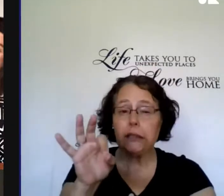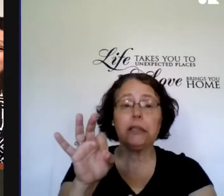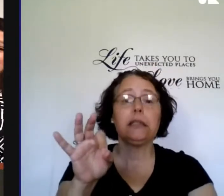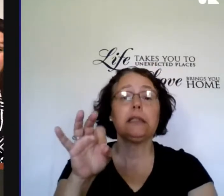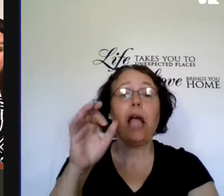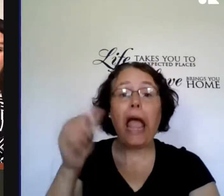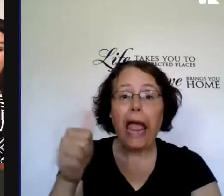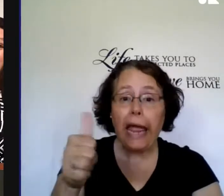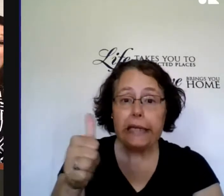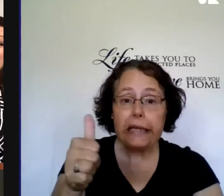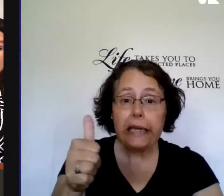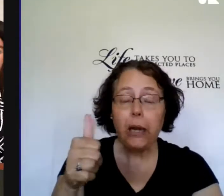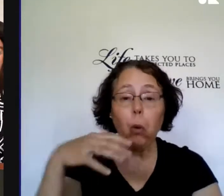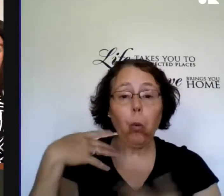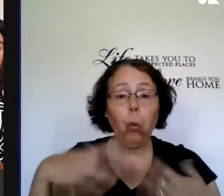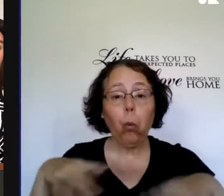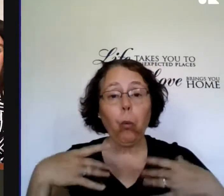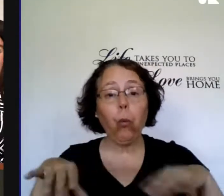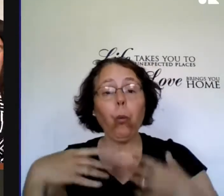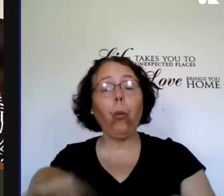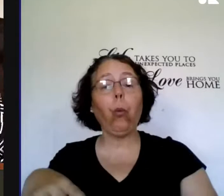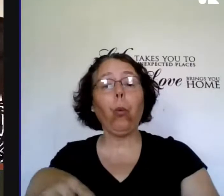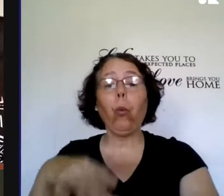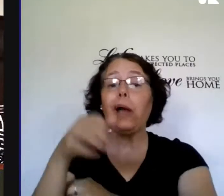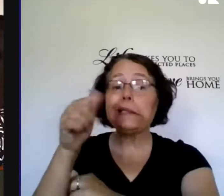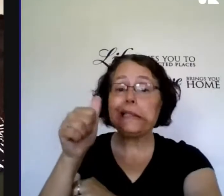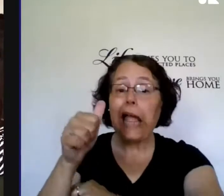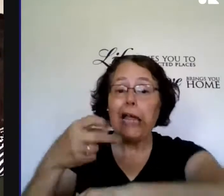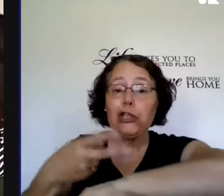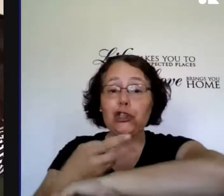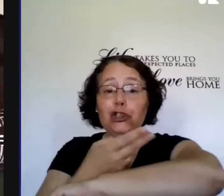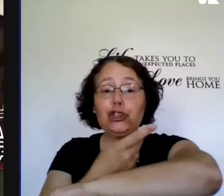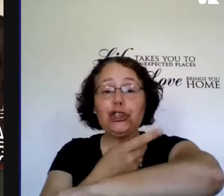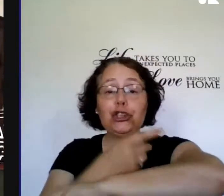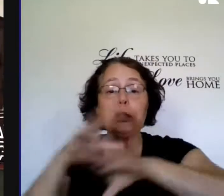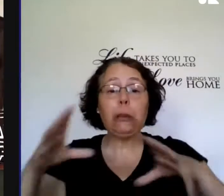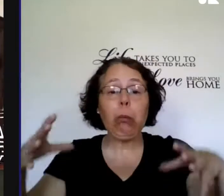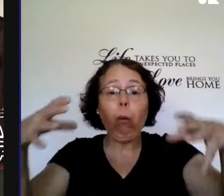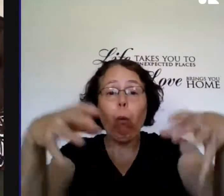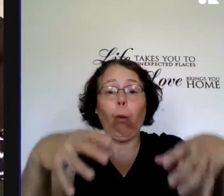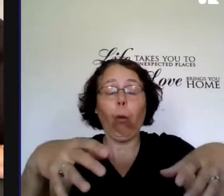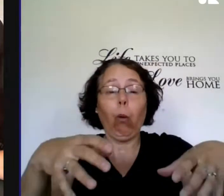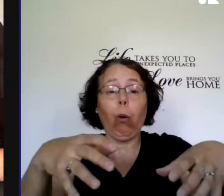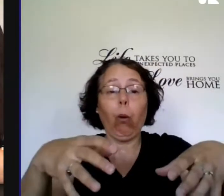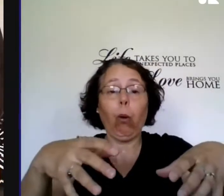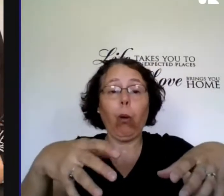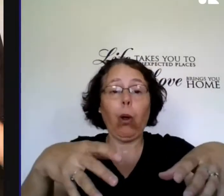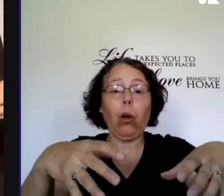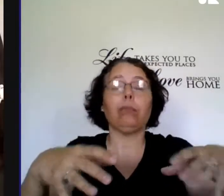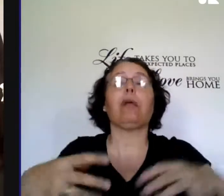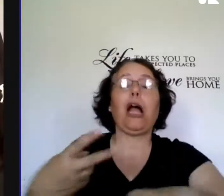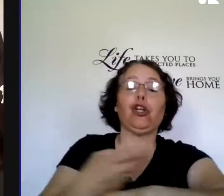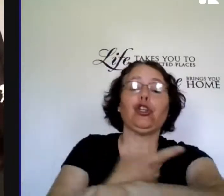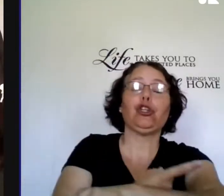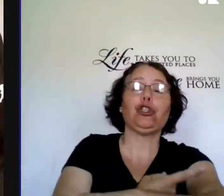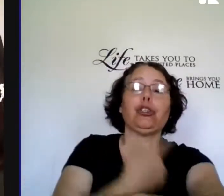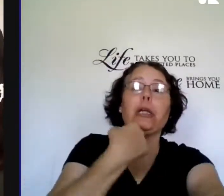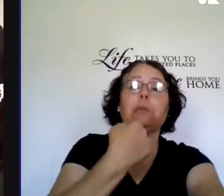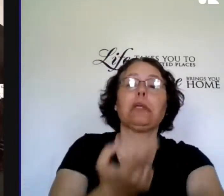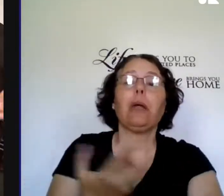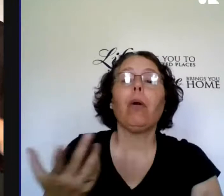9, 10. 10 sheep. The sheep says,